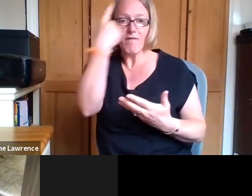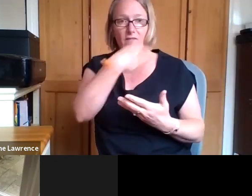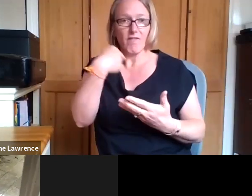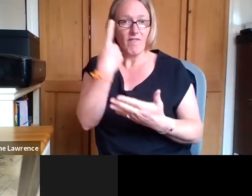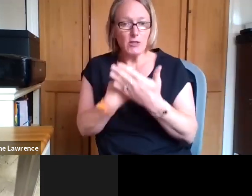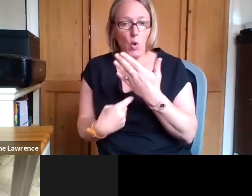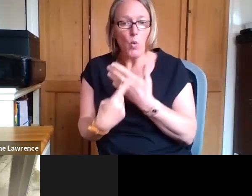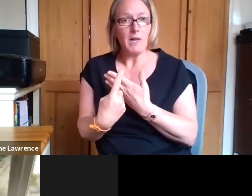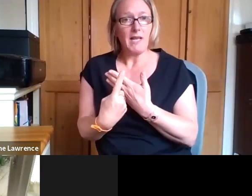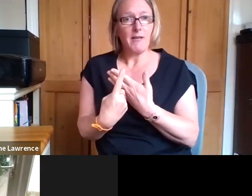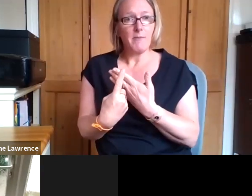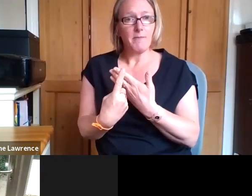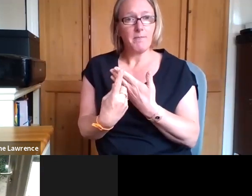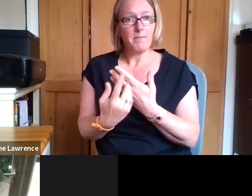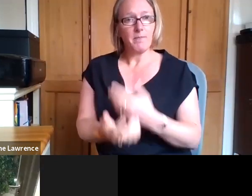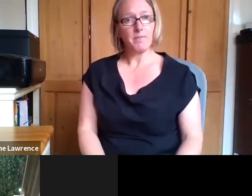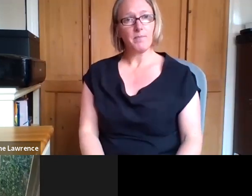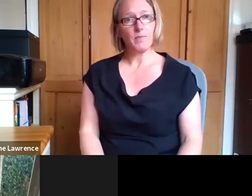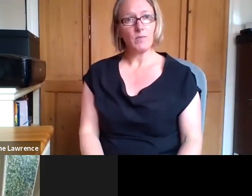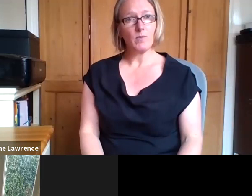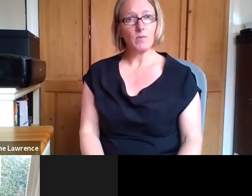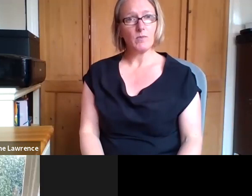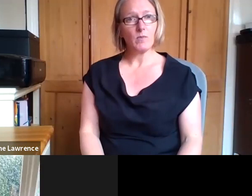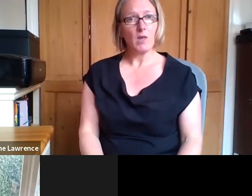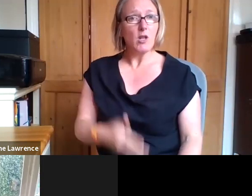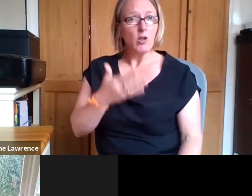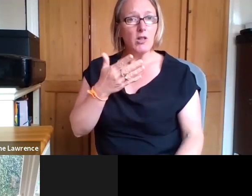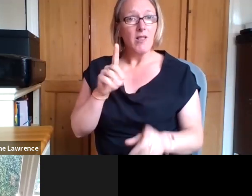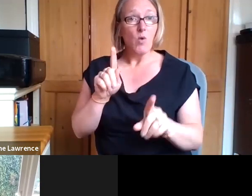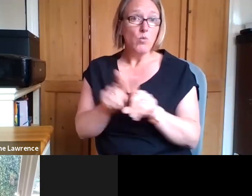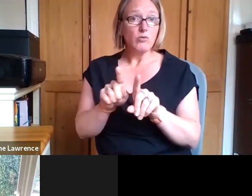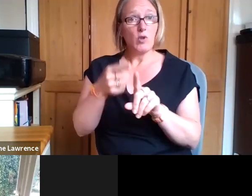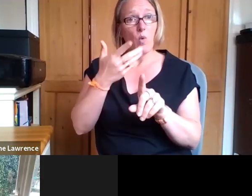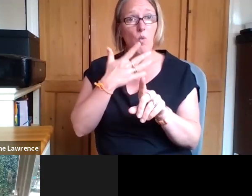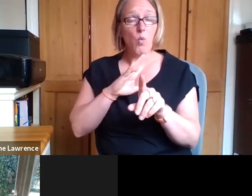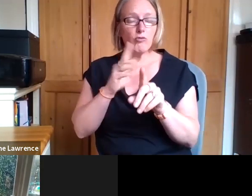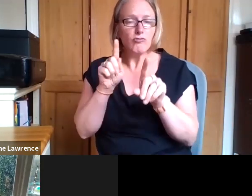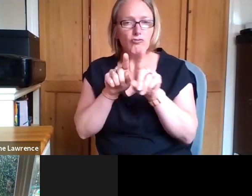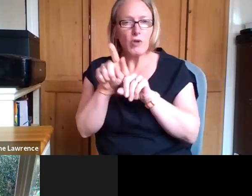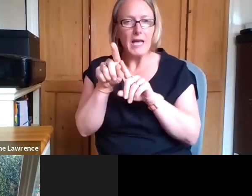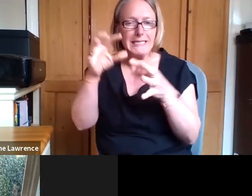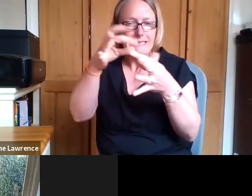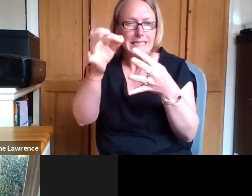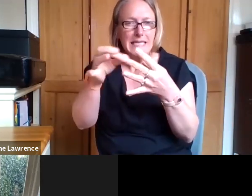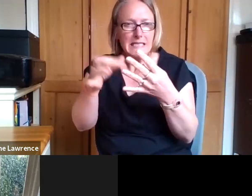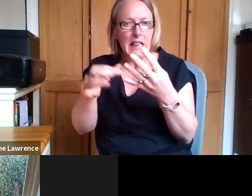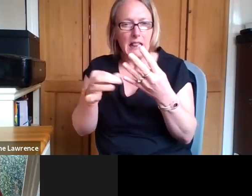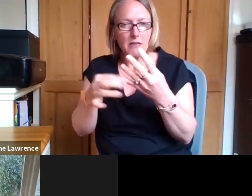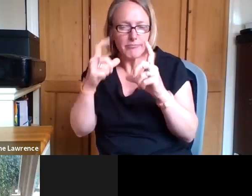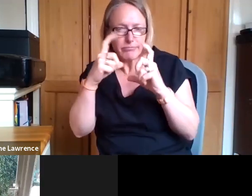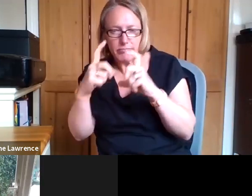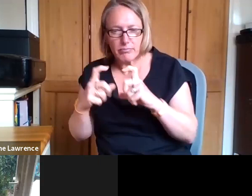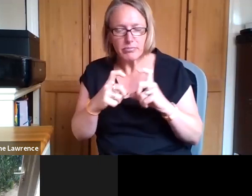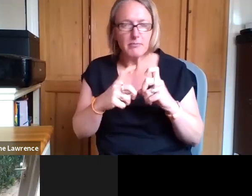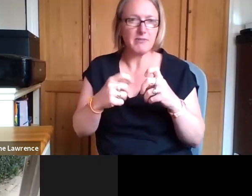You can see that. And then we're going to want to try to do as many details as possible. By details, I mean